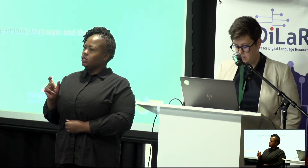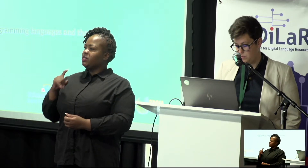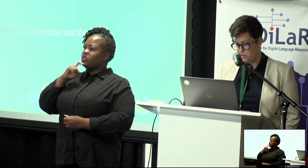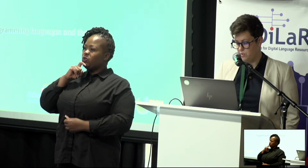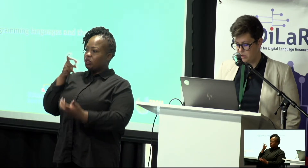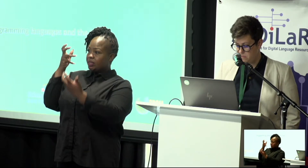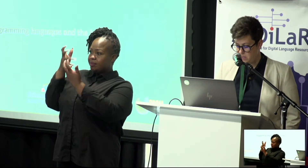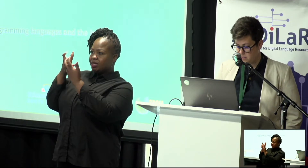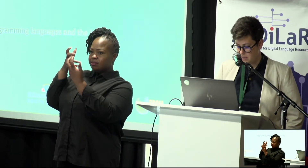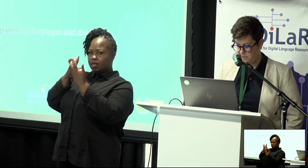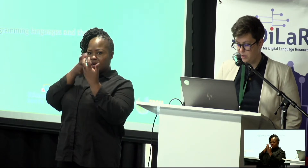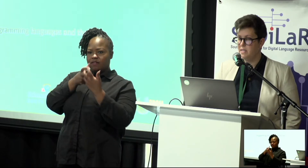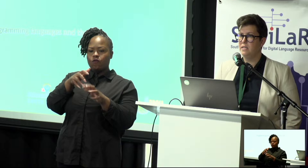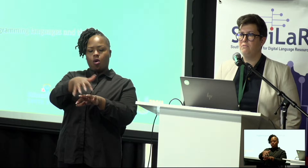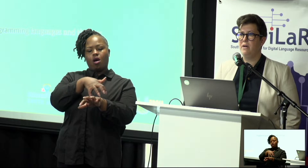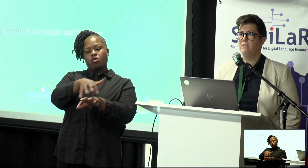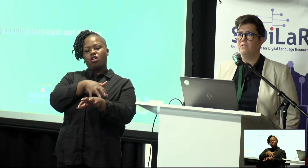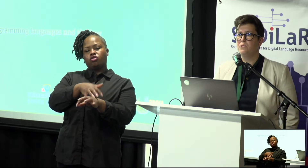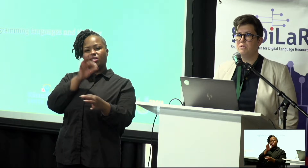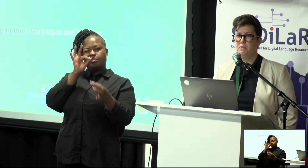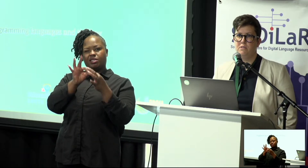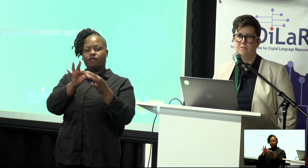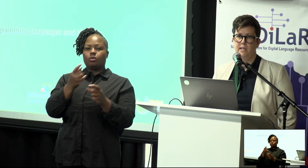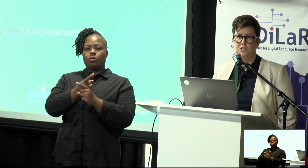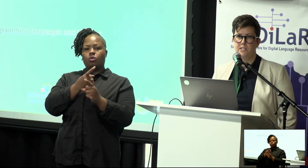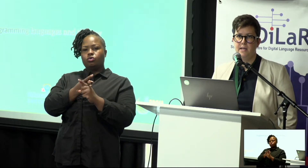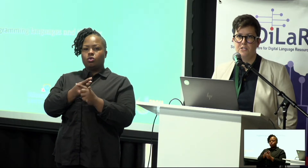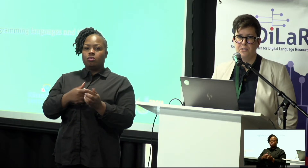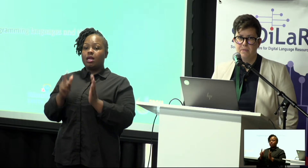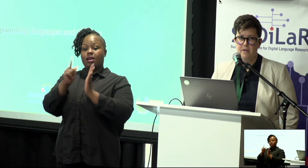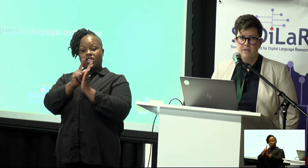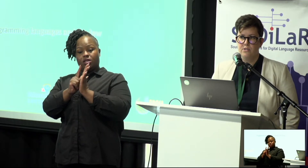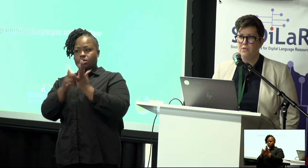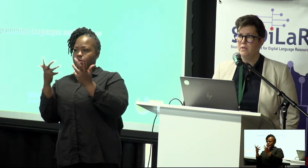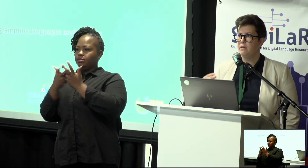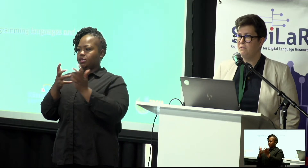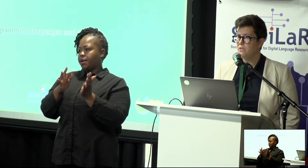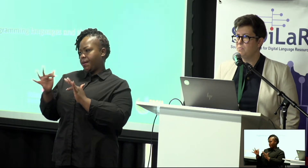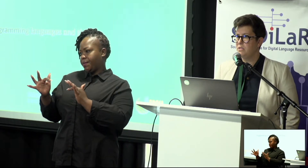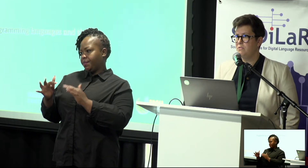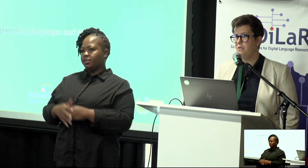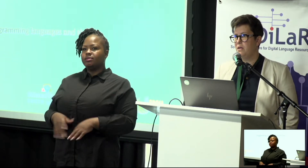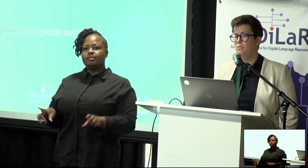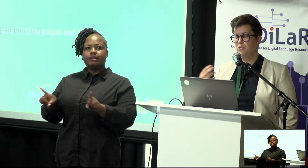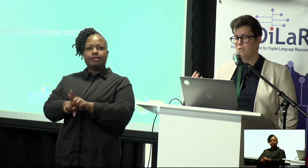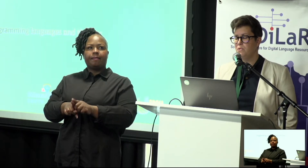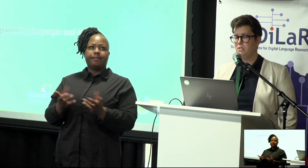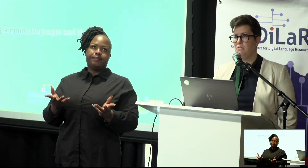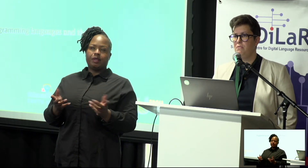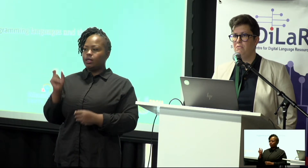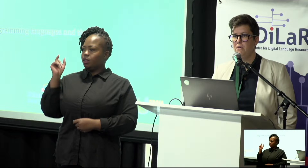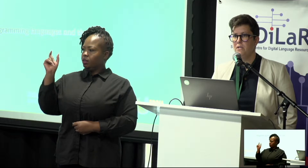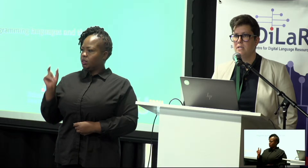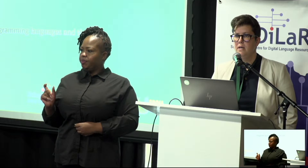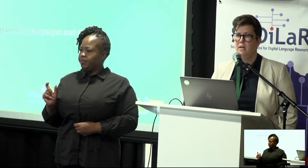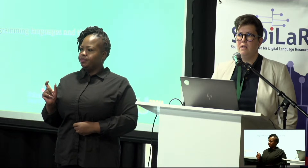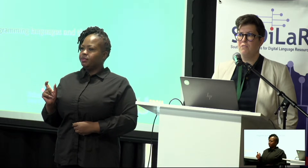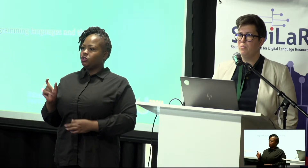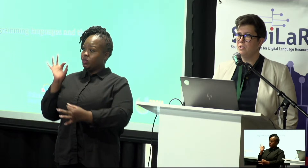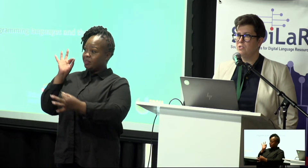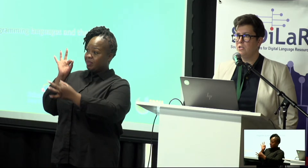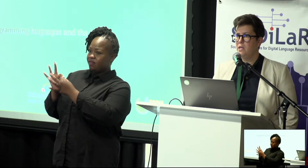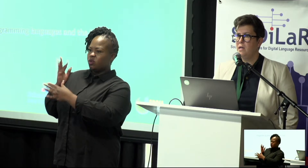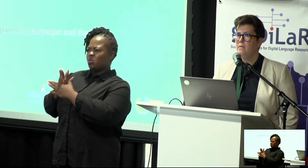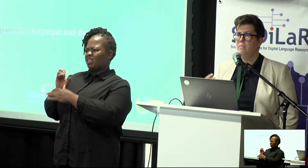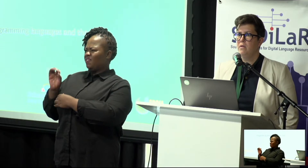also is also a means to identify field-specific legislation. So in a field-specific or term-specific field,